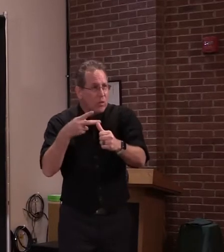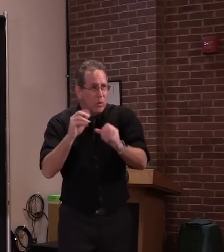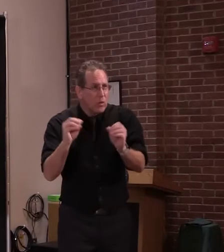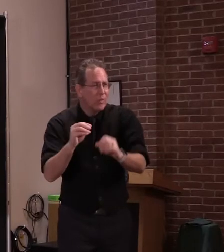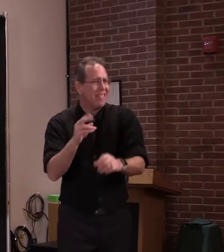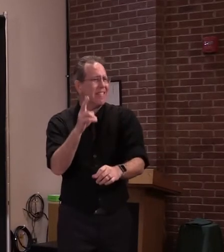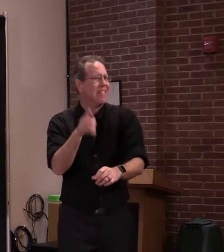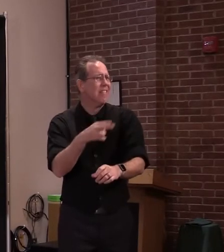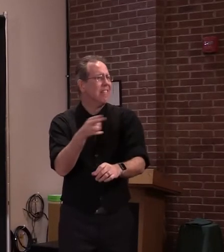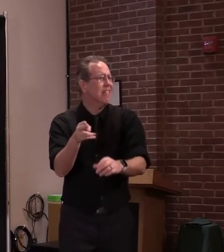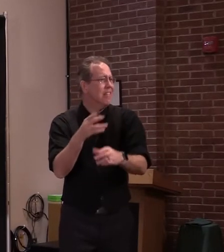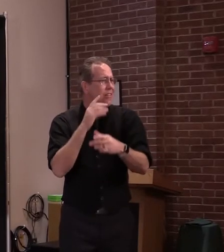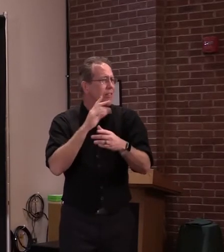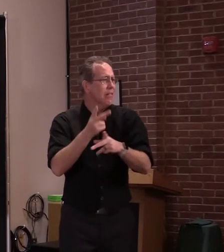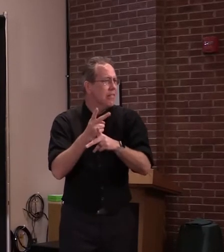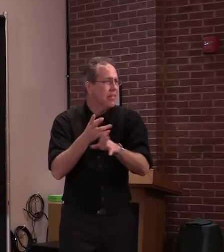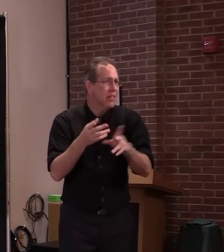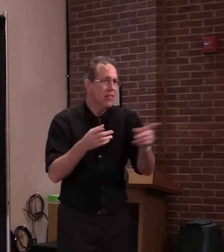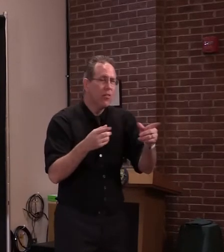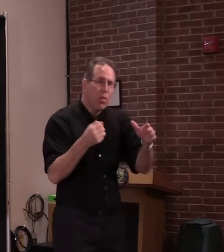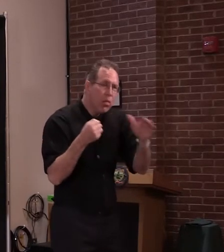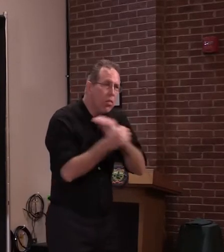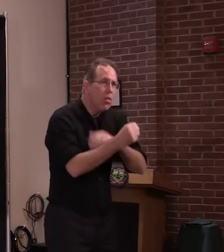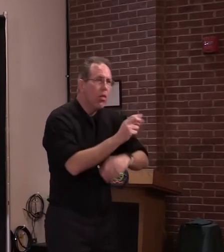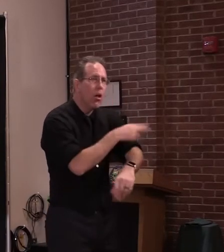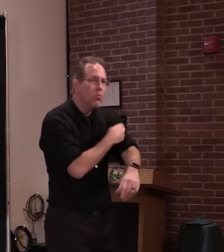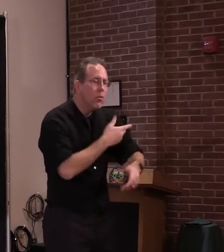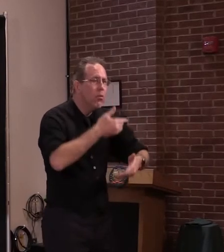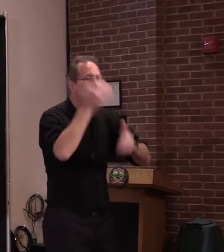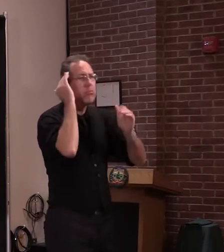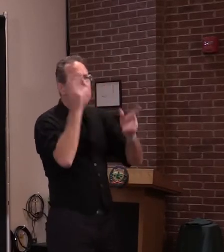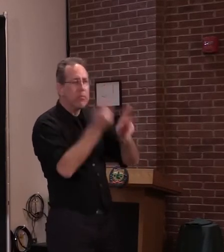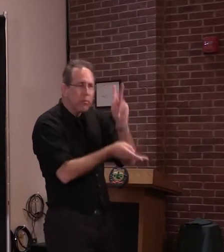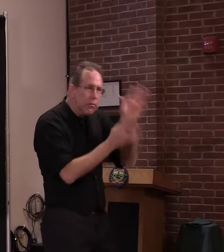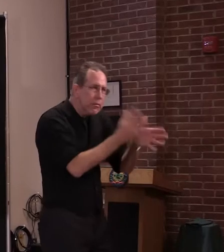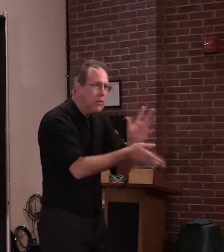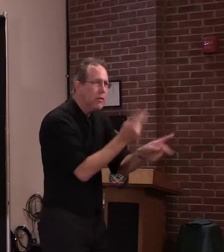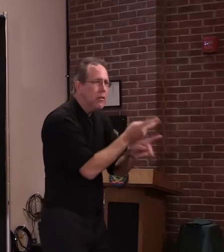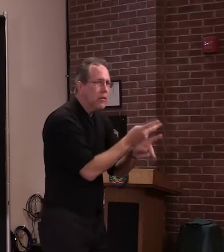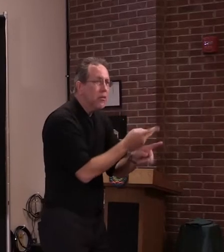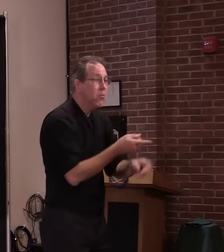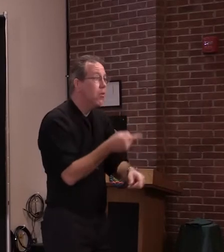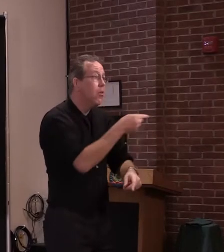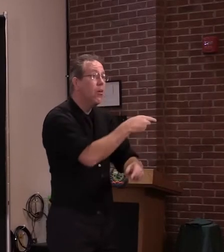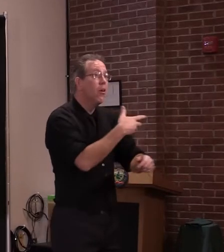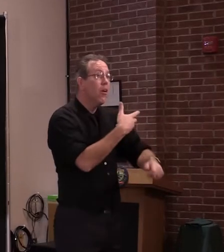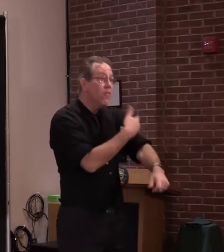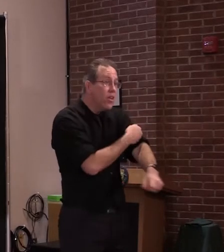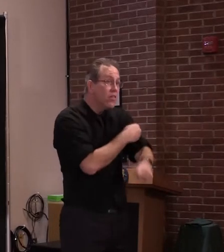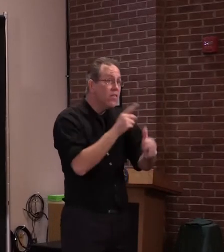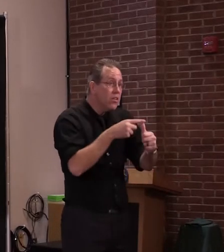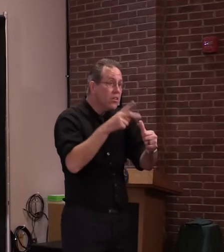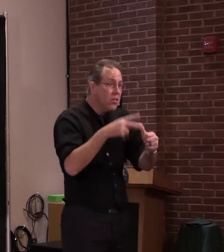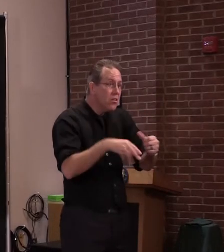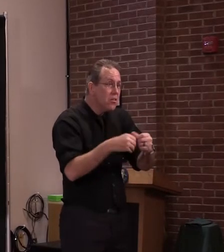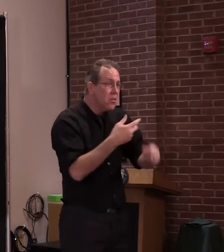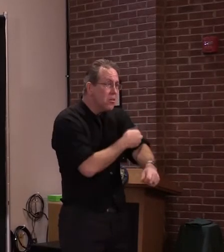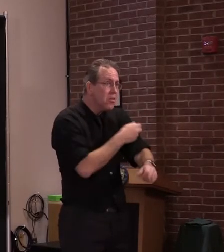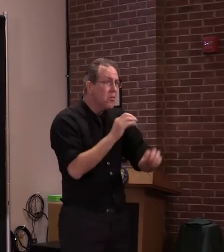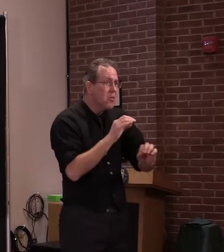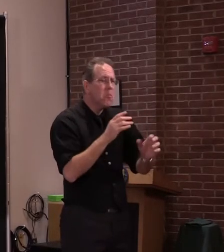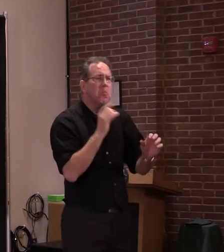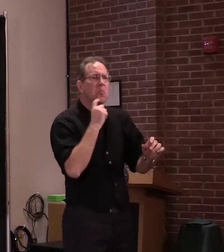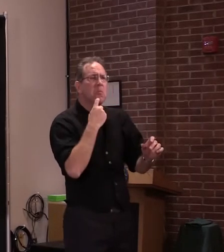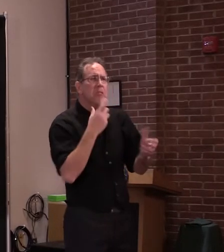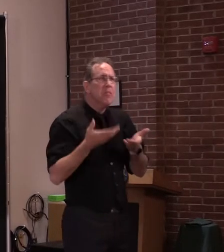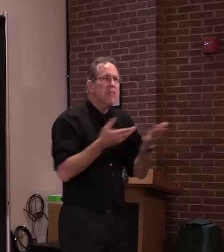outcome, even if you have a reasonable chance of getting Omicron if you've been vaccinated and boosted. So I think